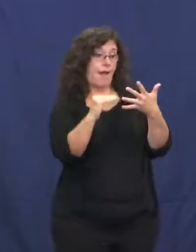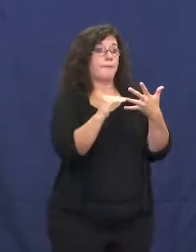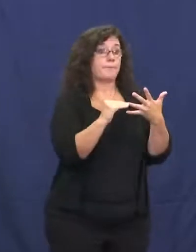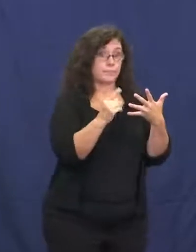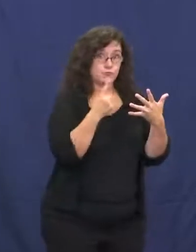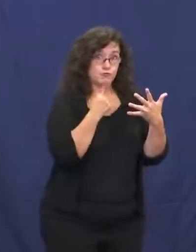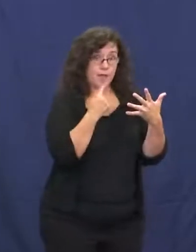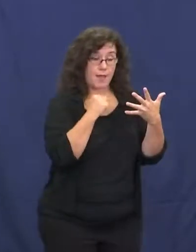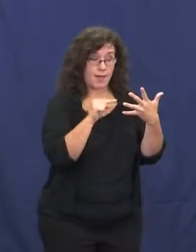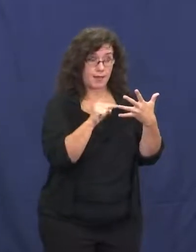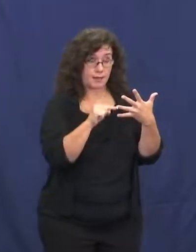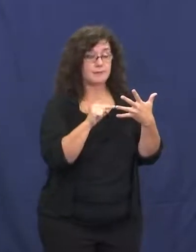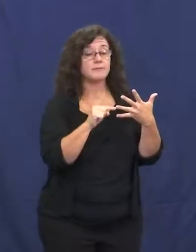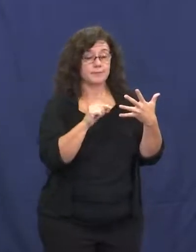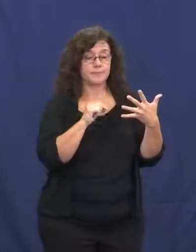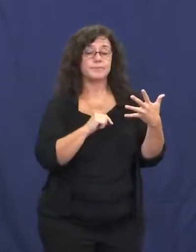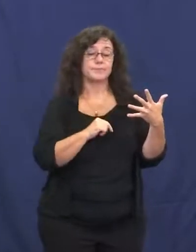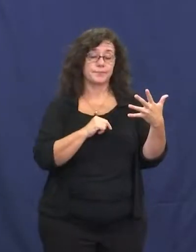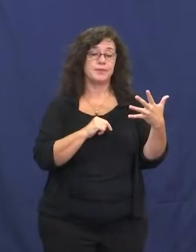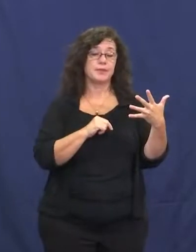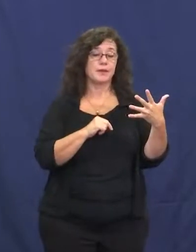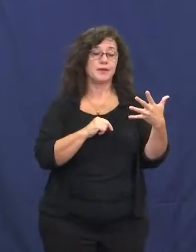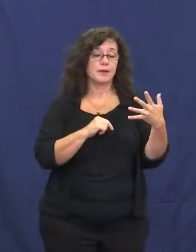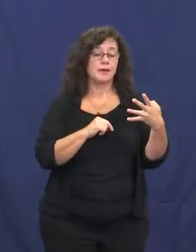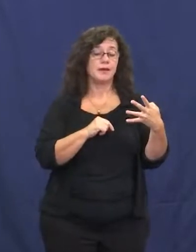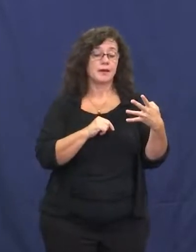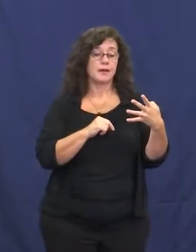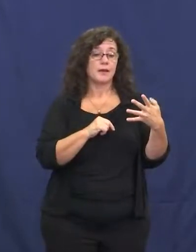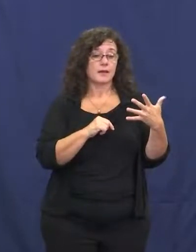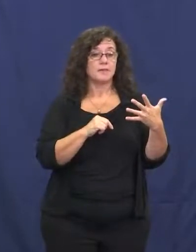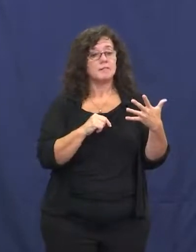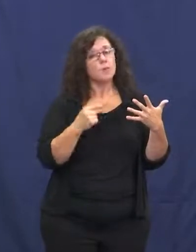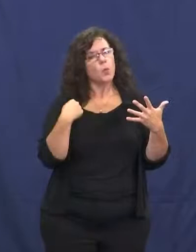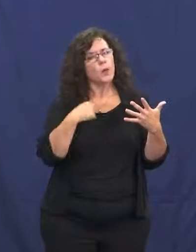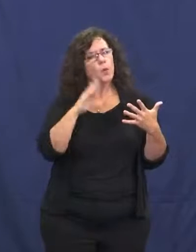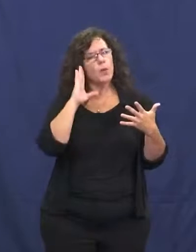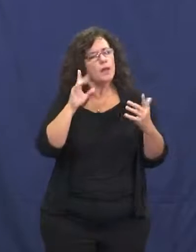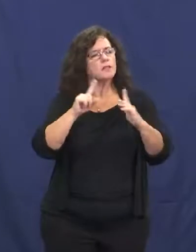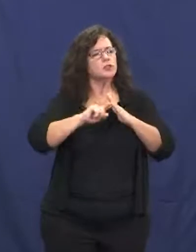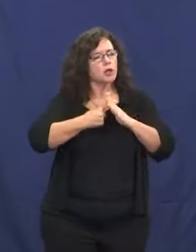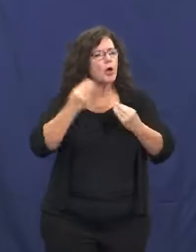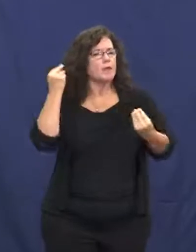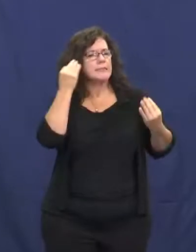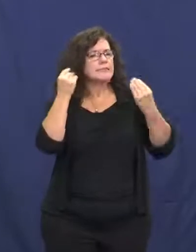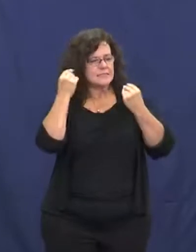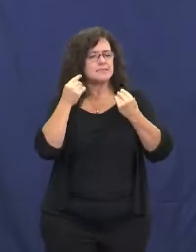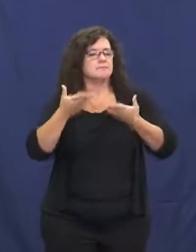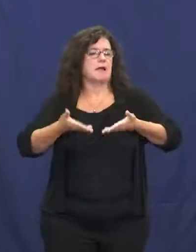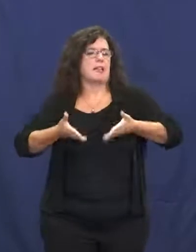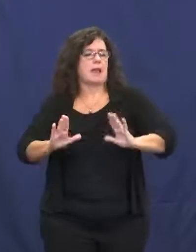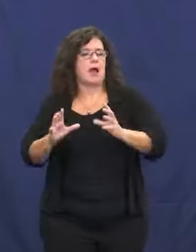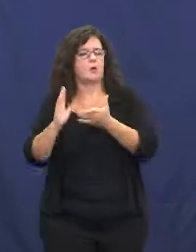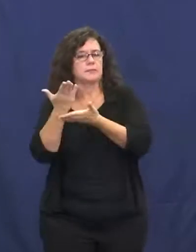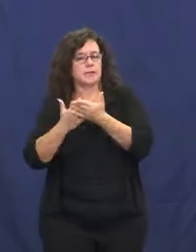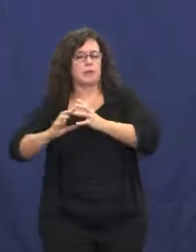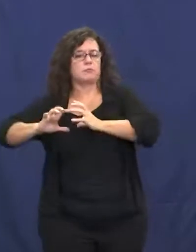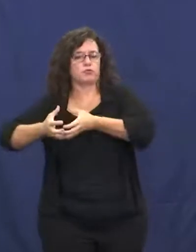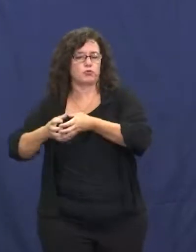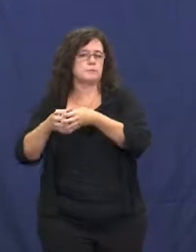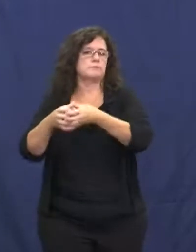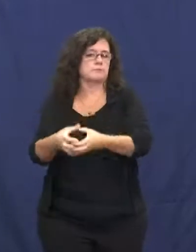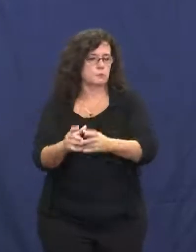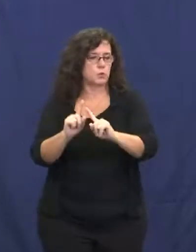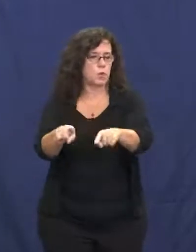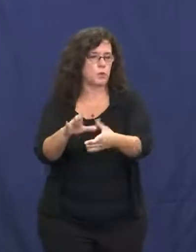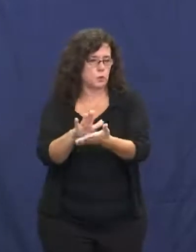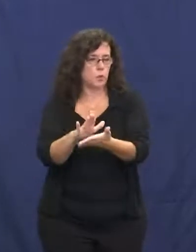of our school districts, including our County Office of Education, will be exploring those cohort models so that we can address the needs